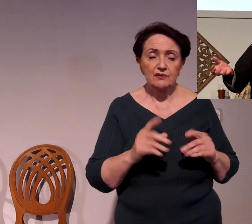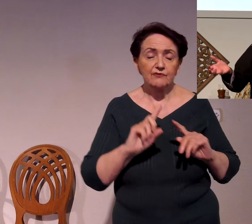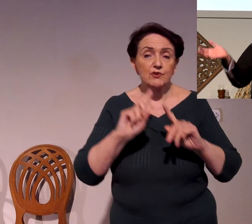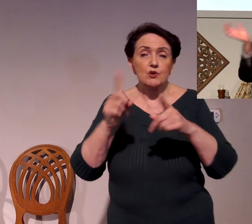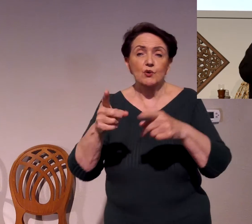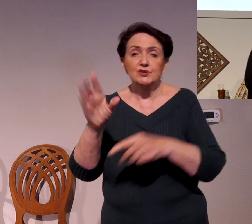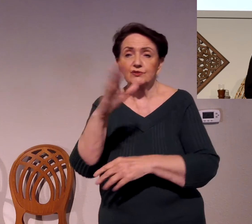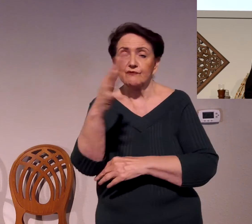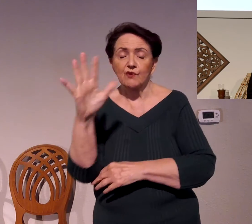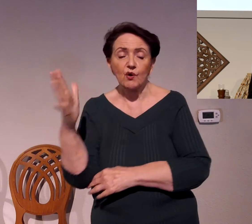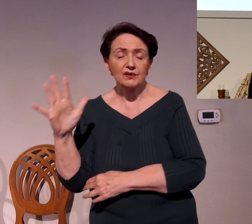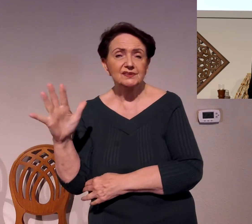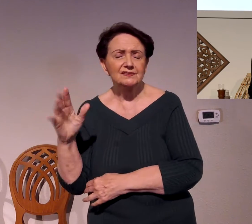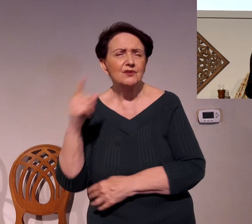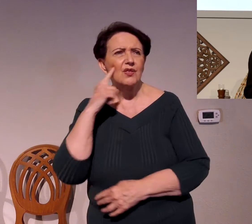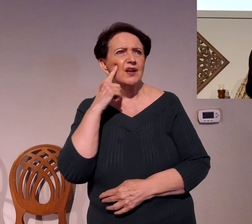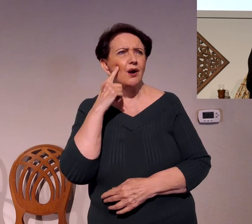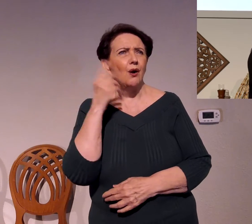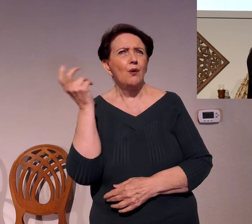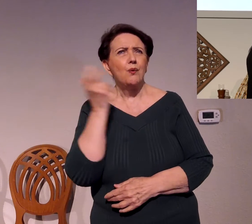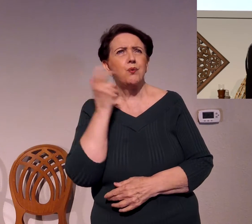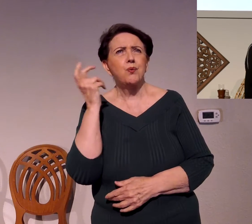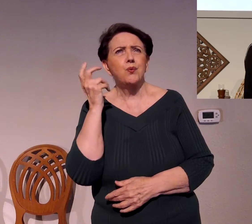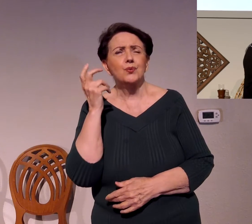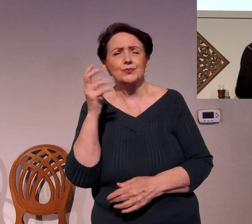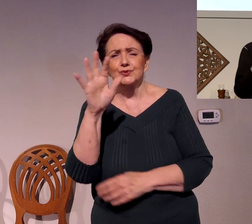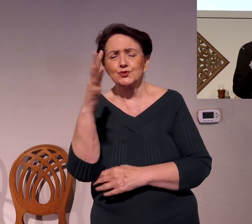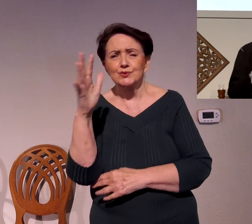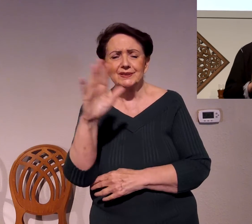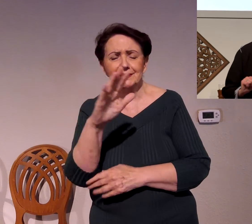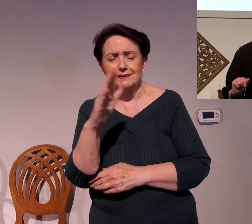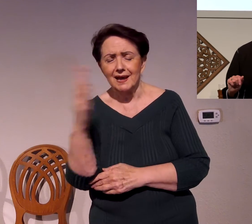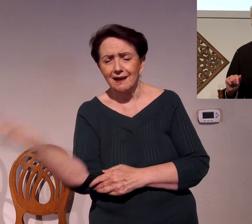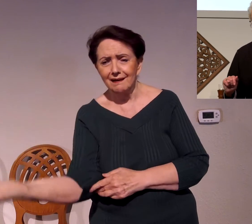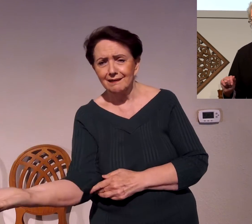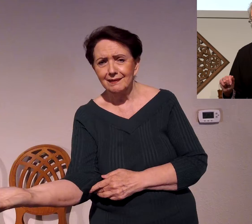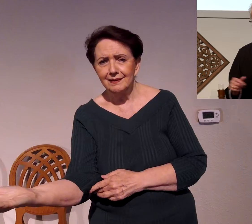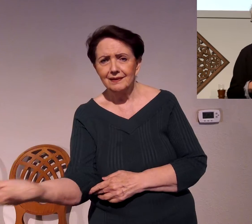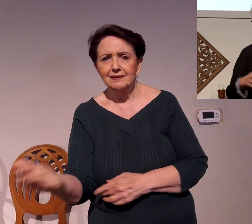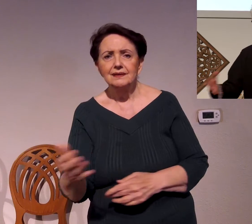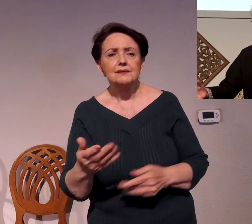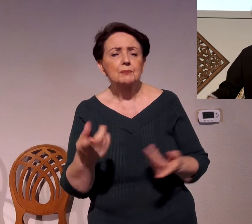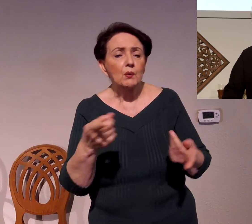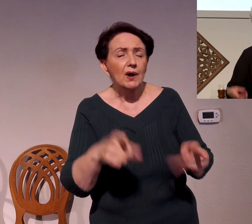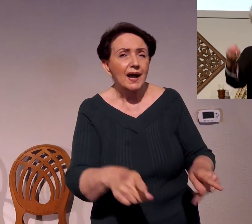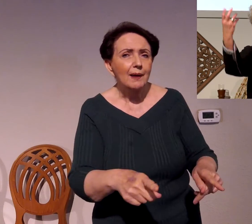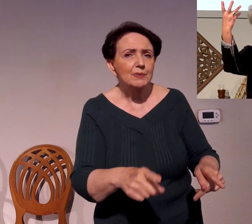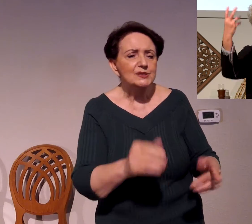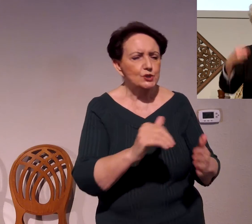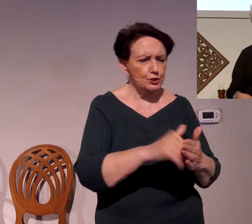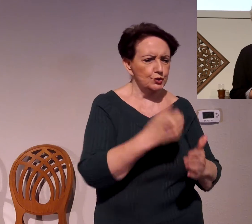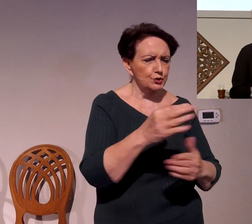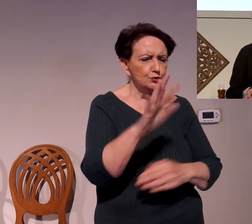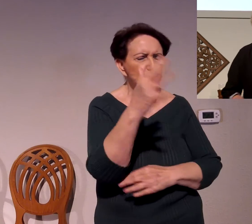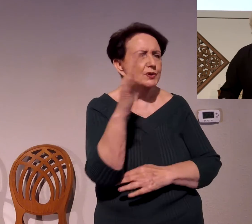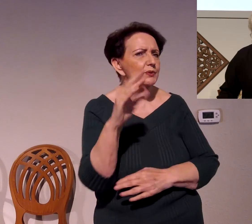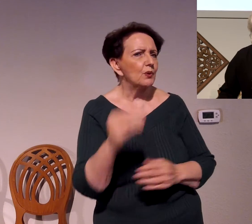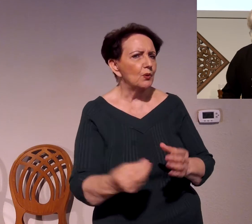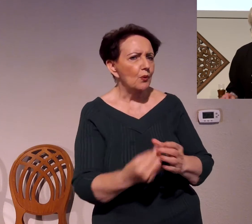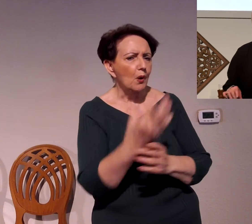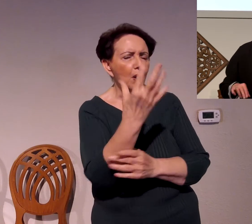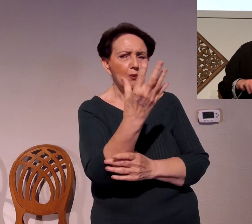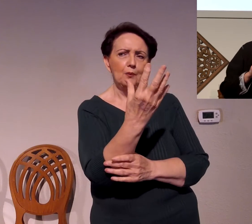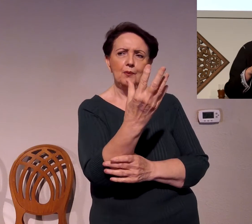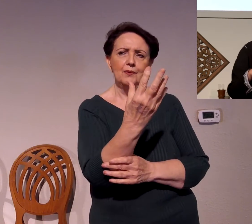say, oh God, the tree has died. What does it do? It falls over so that new trees can grow. makes light so a new tree can grow up. The